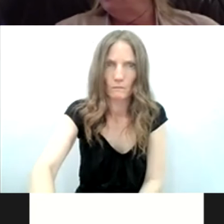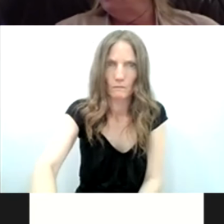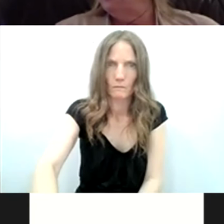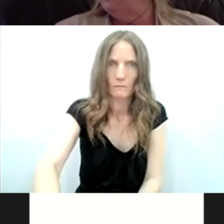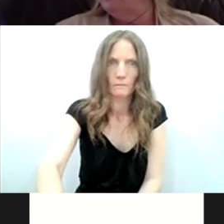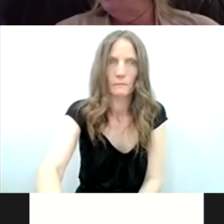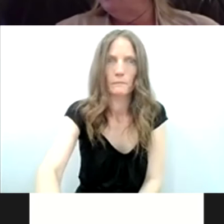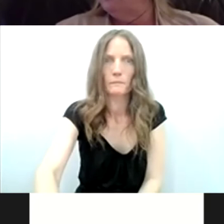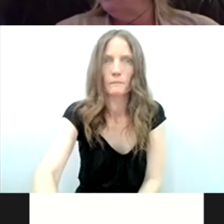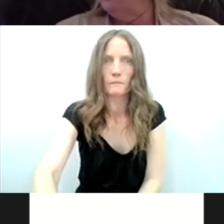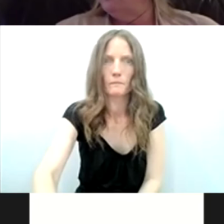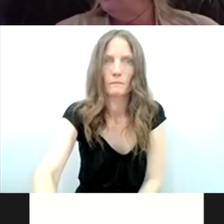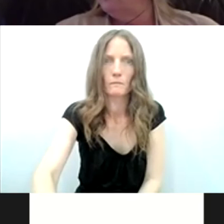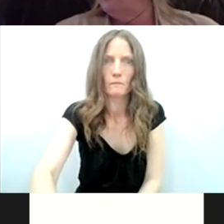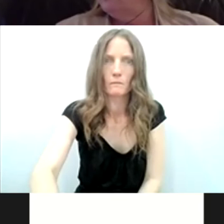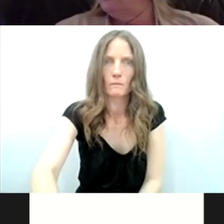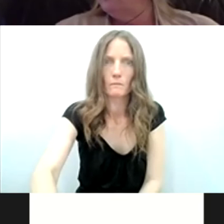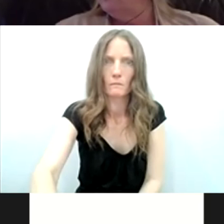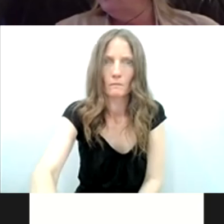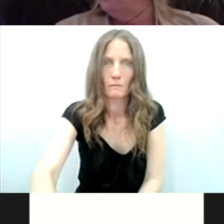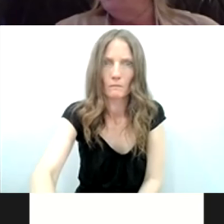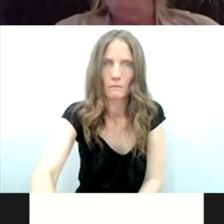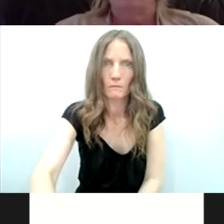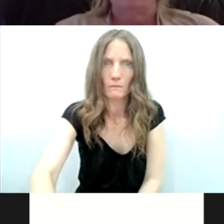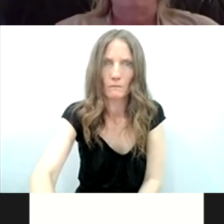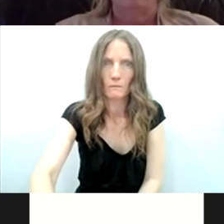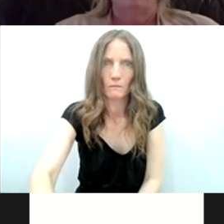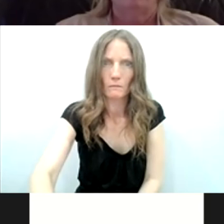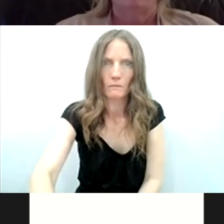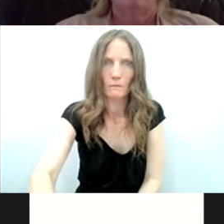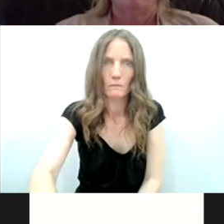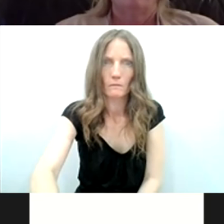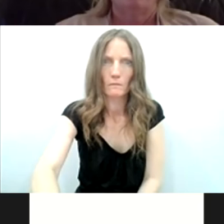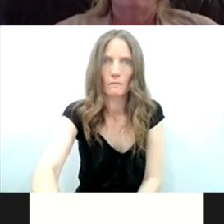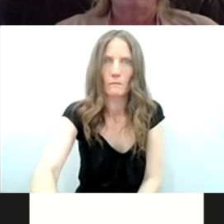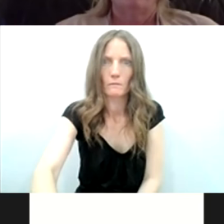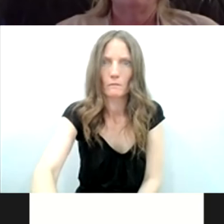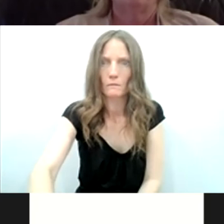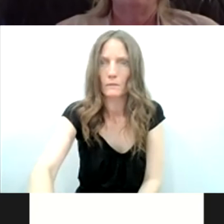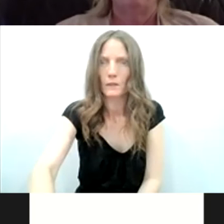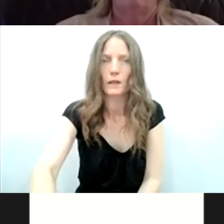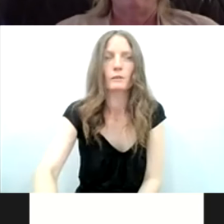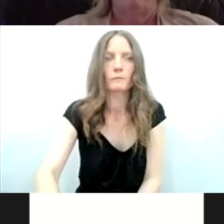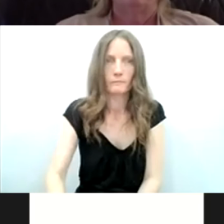Karen, I'm not seeing you on my participants list. Oh, is that kind of made you a co-host? That's why.